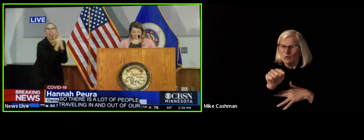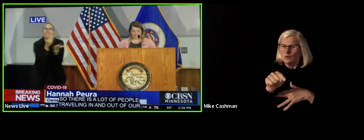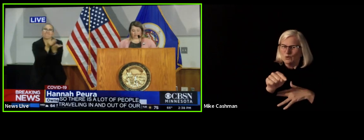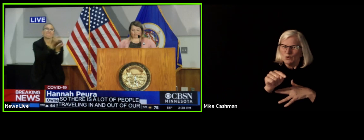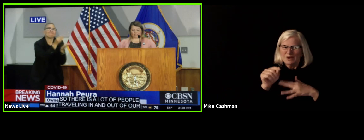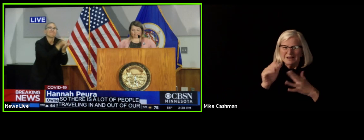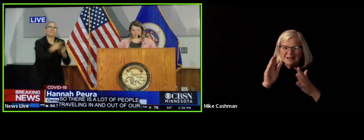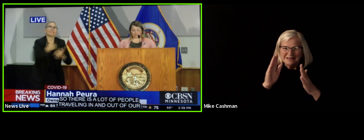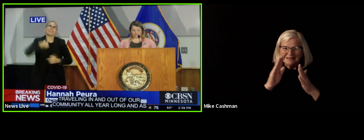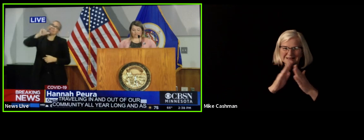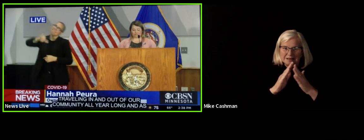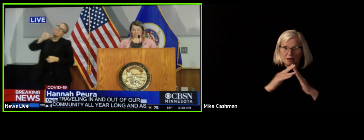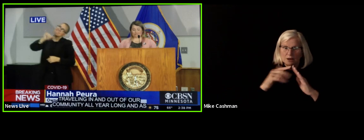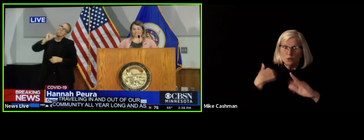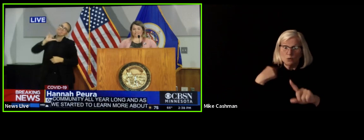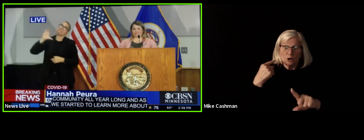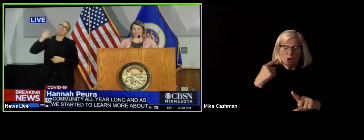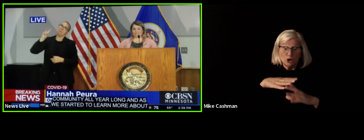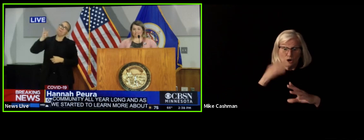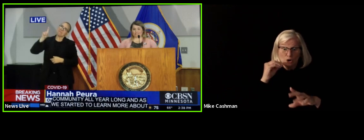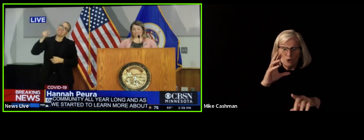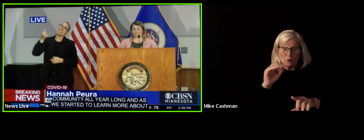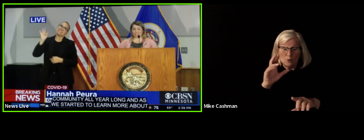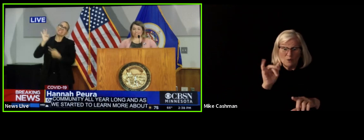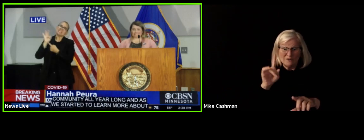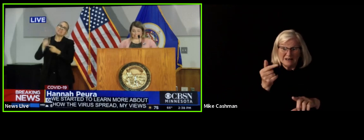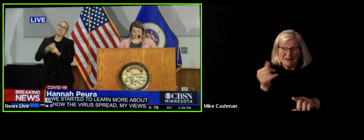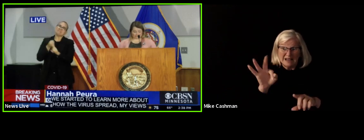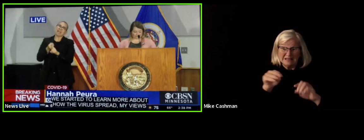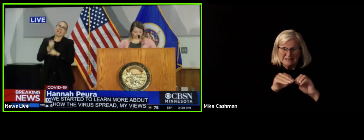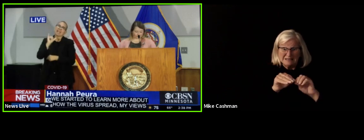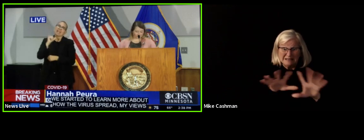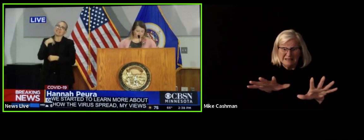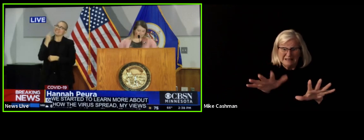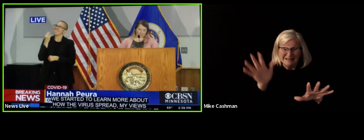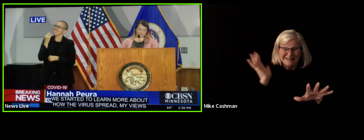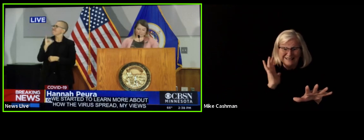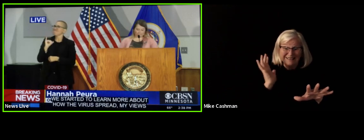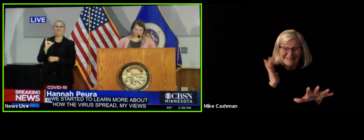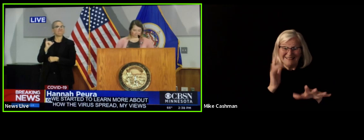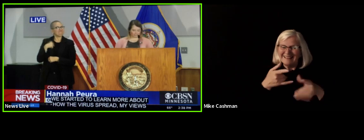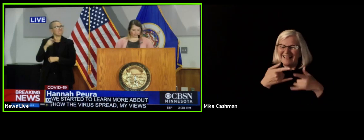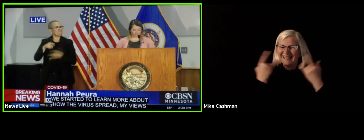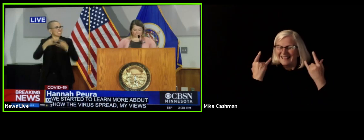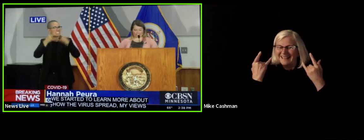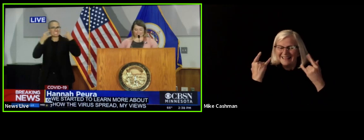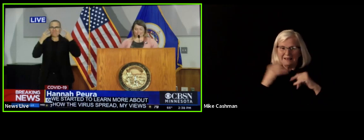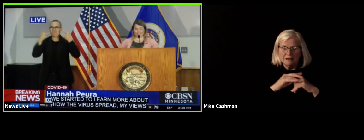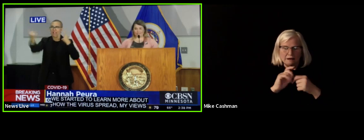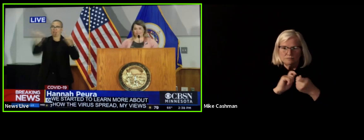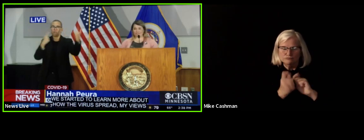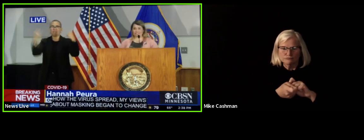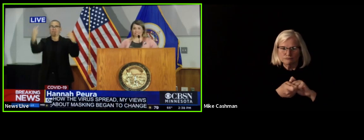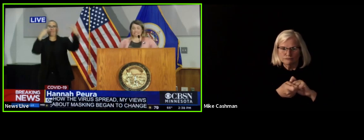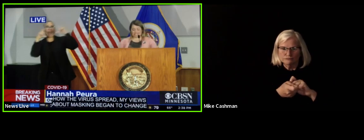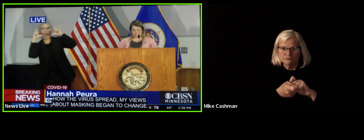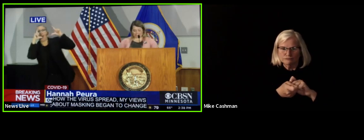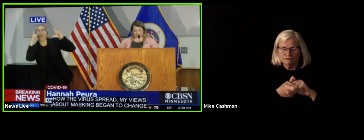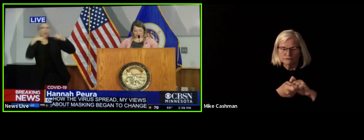spread, my views about masking began to change again. It wasn't until the COVID cases in our